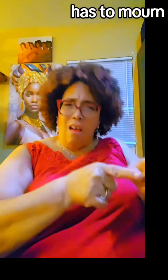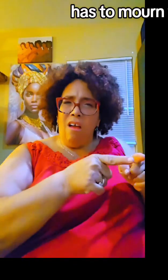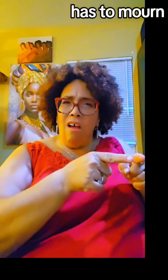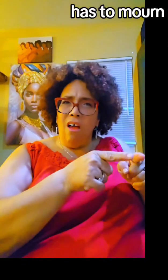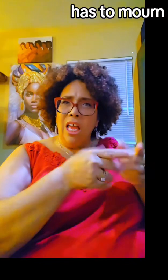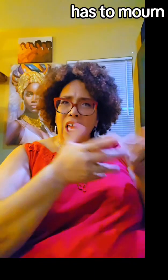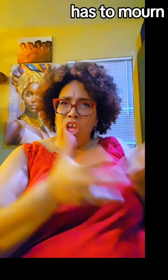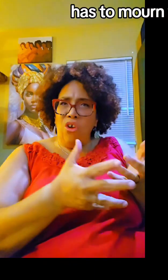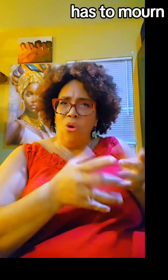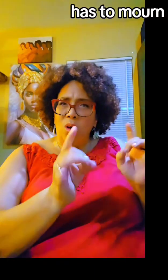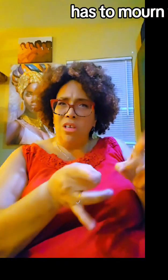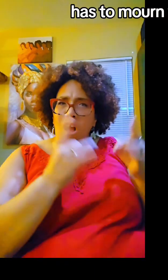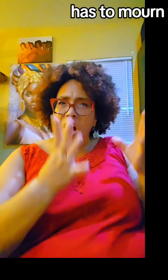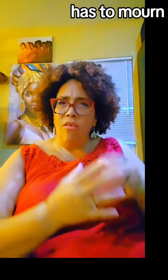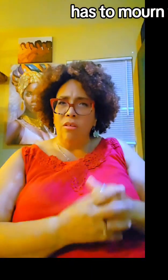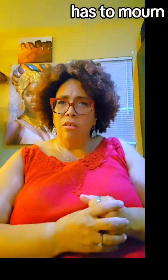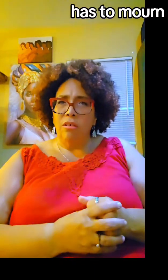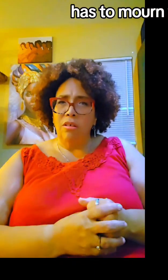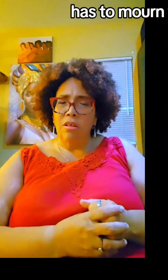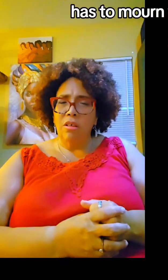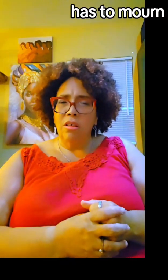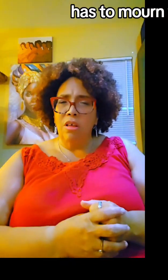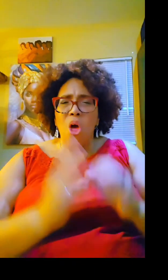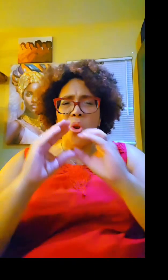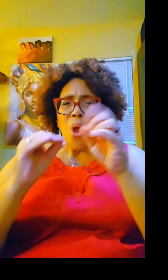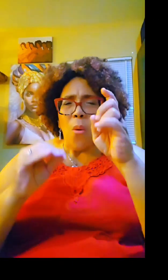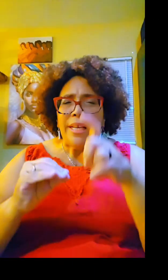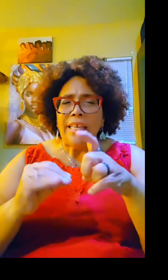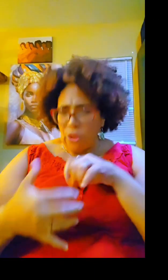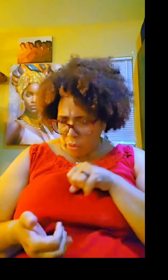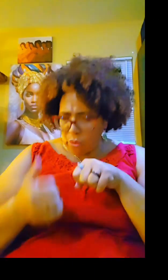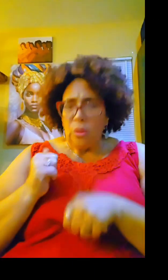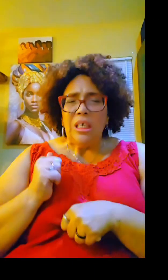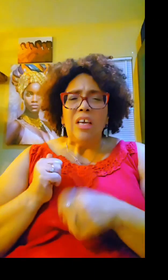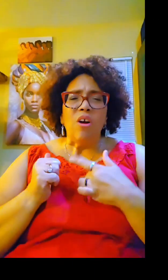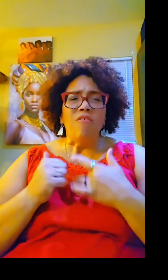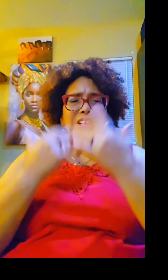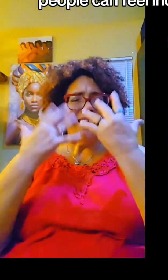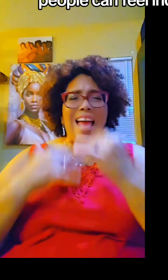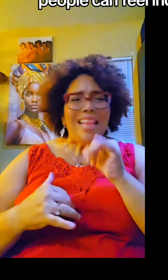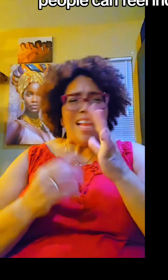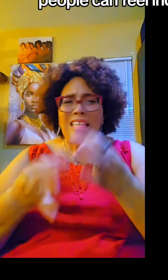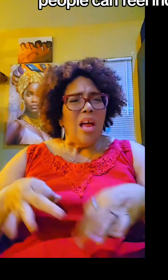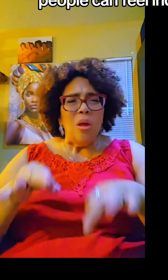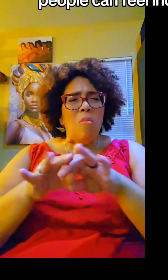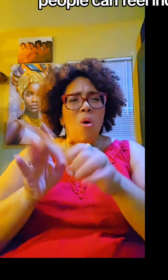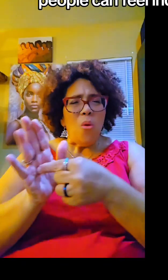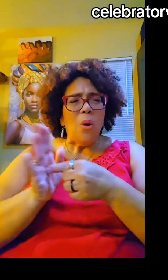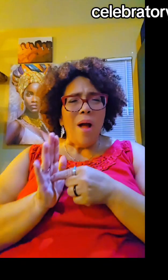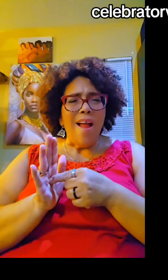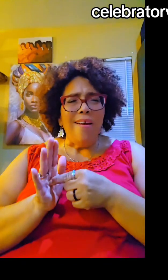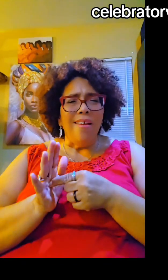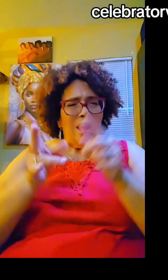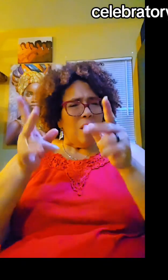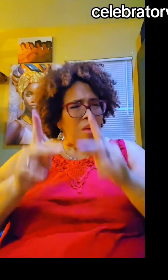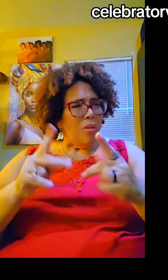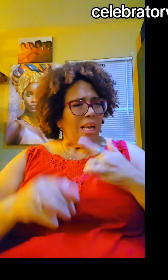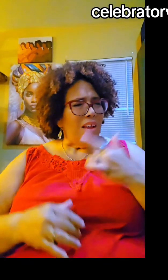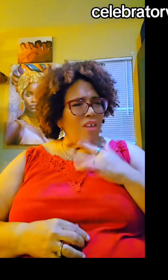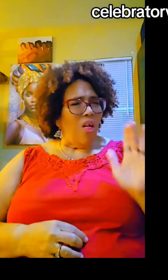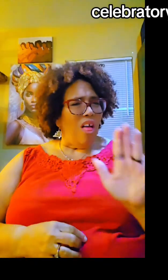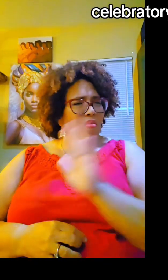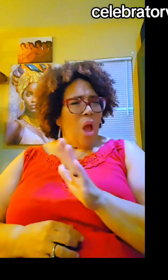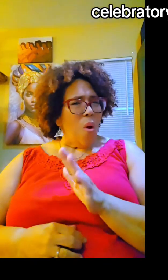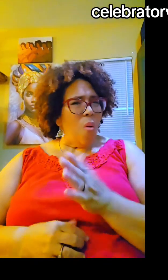has to grieve you. Nobody has to mourn you. Nobody has to feel sad. None of that. People can feel indifferent. People can be happy. People can